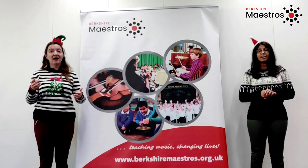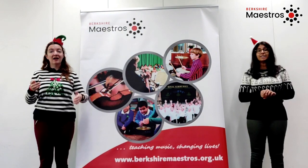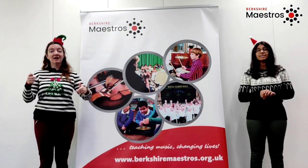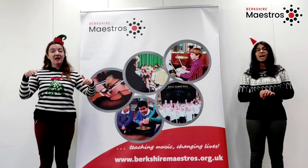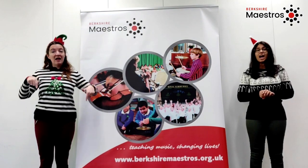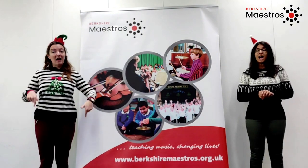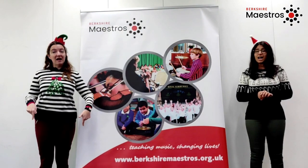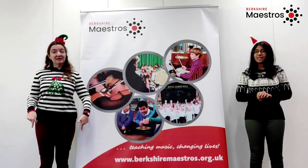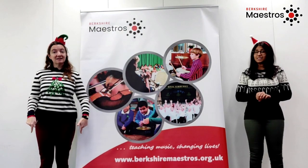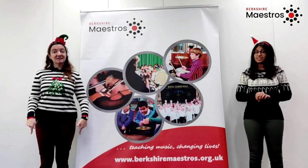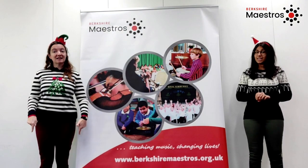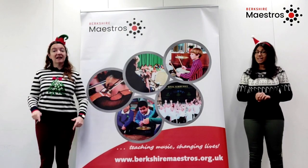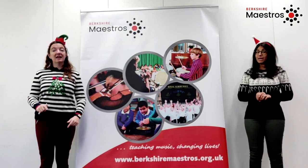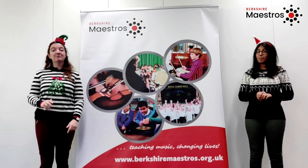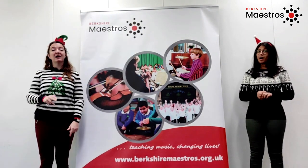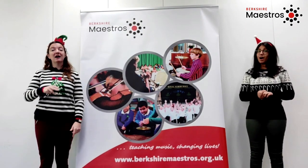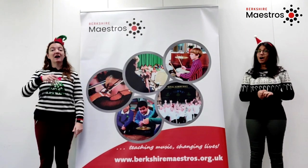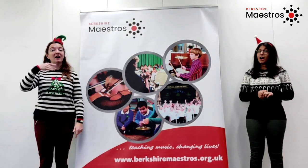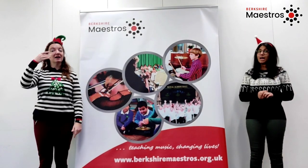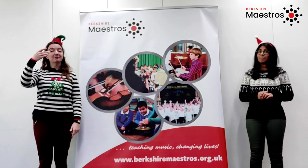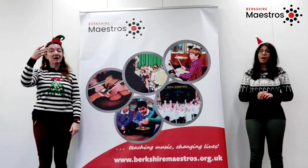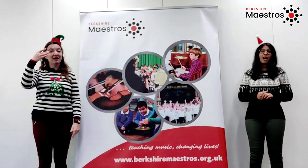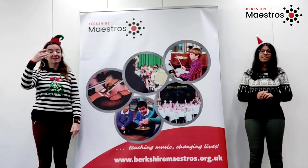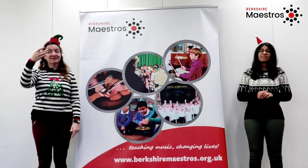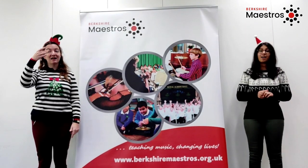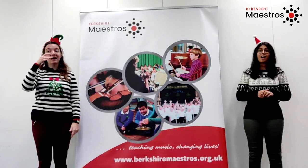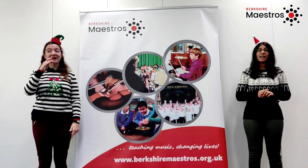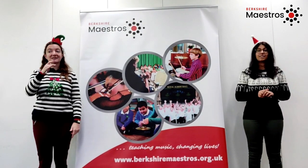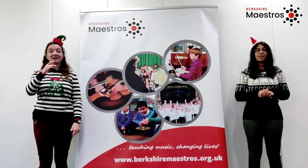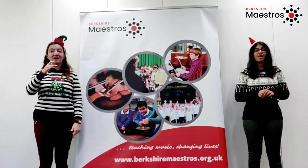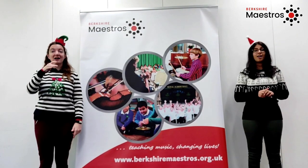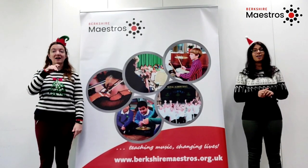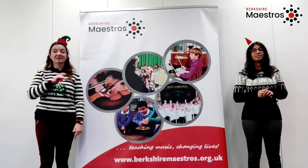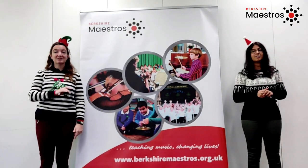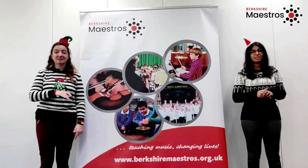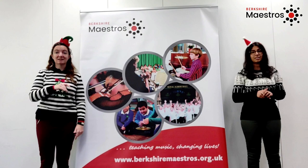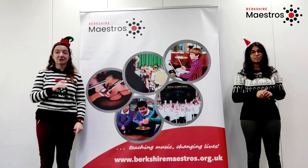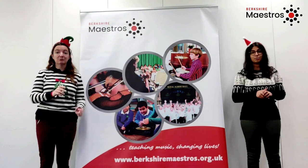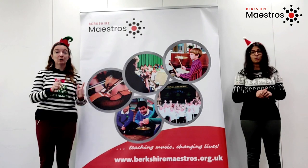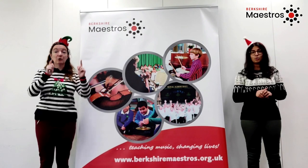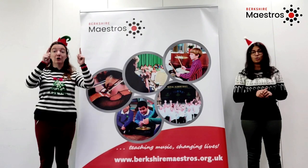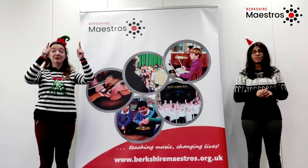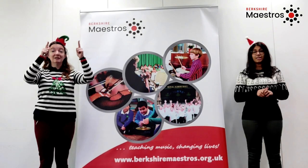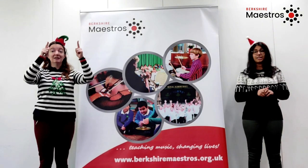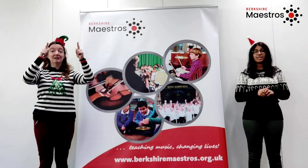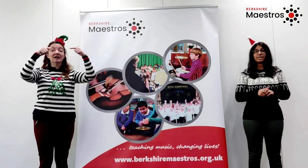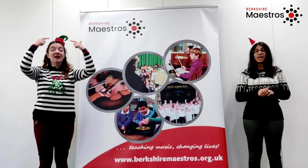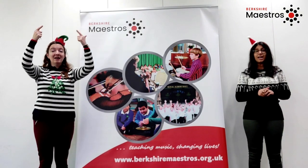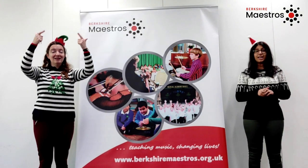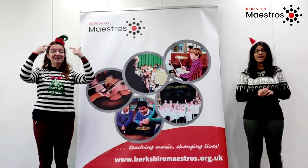sky and stay by my side until morning